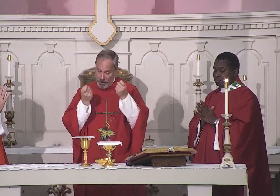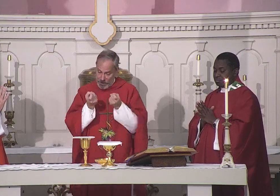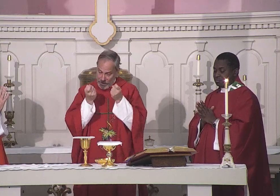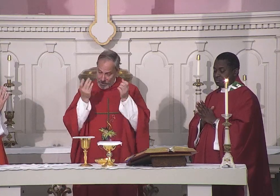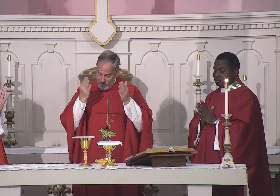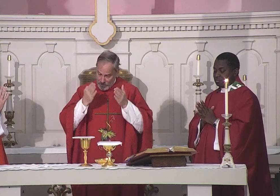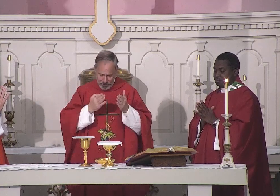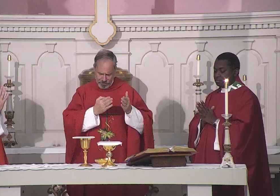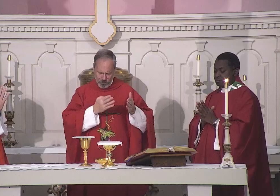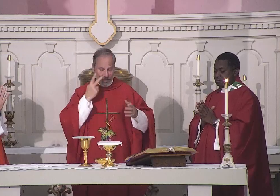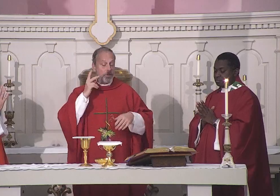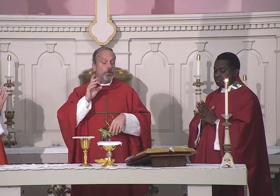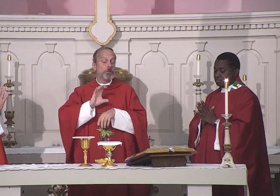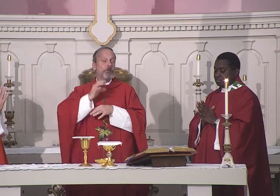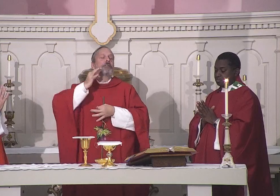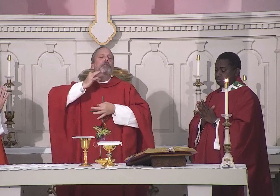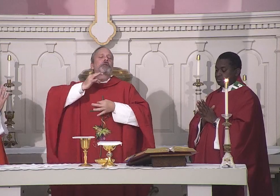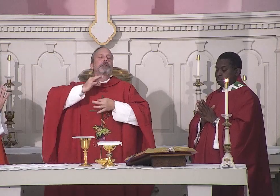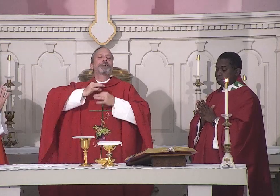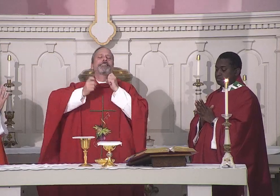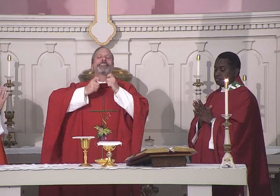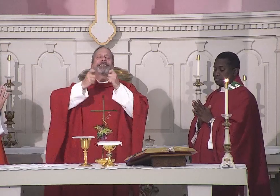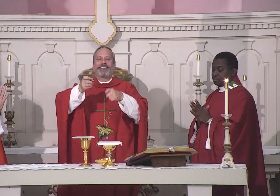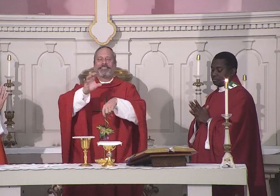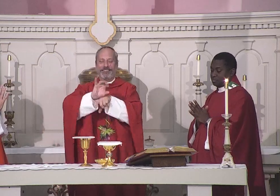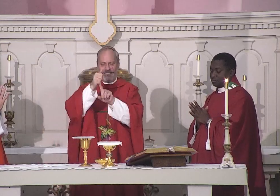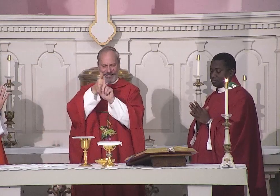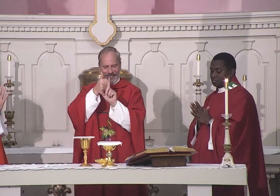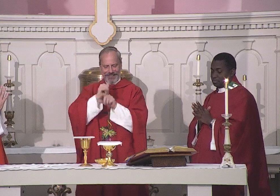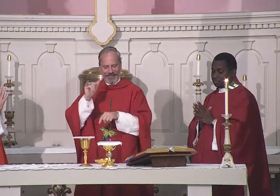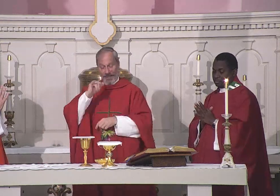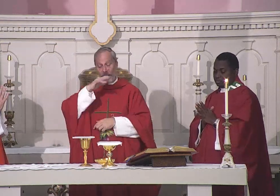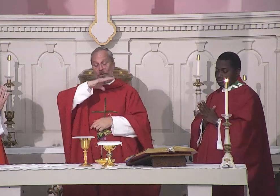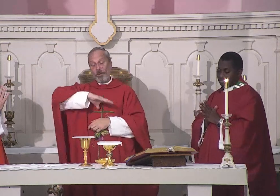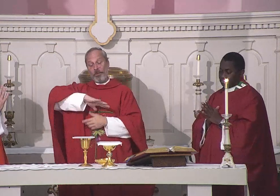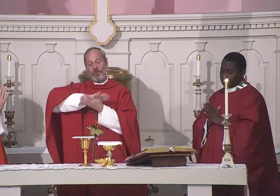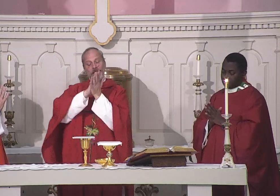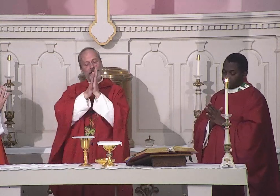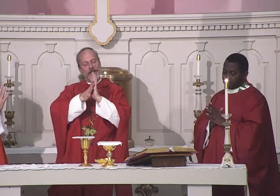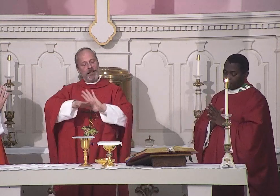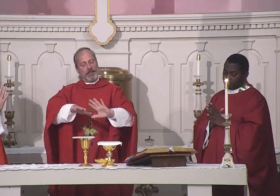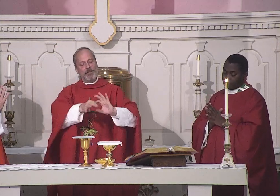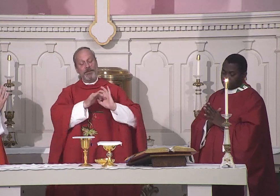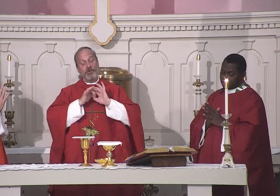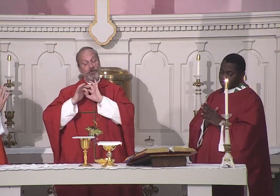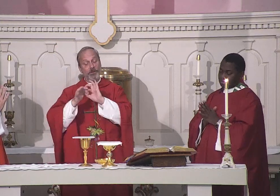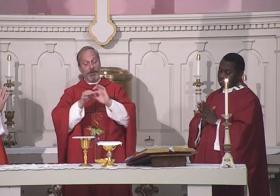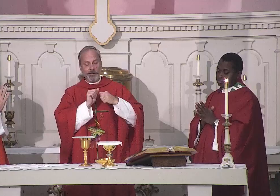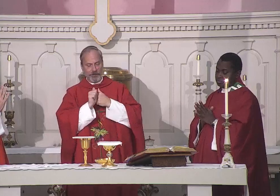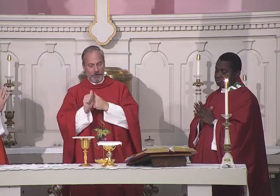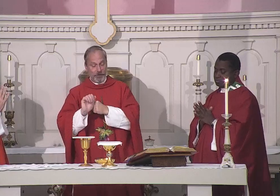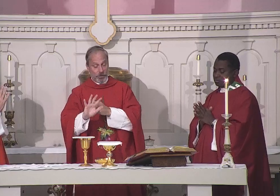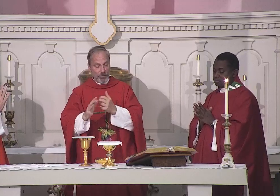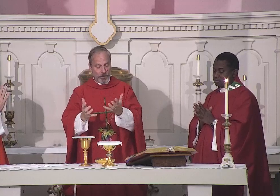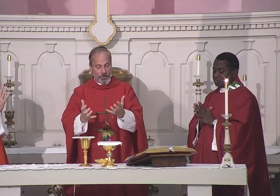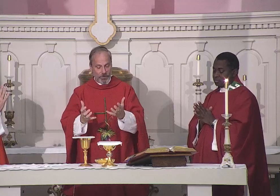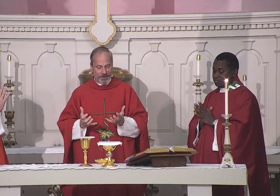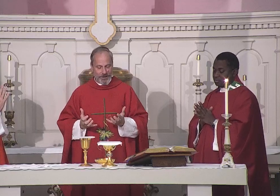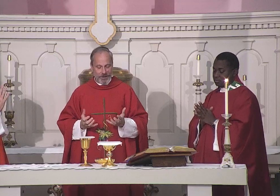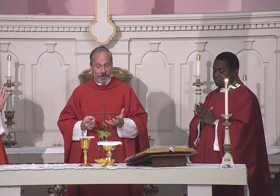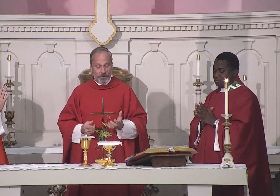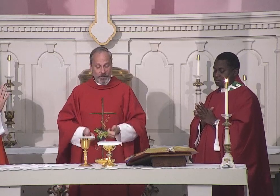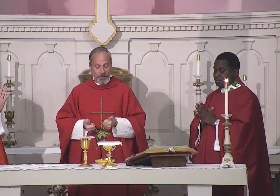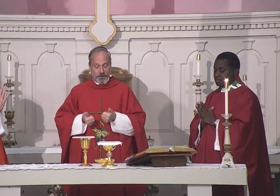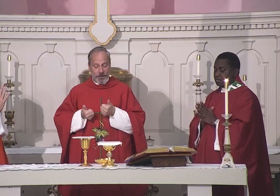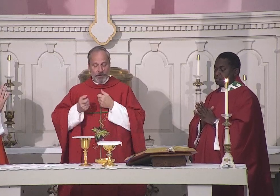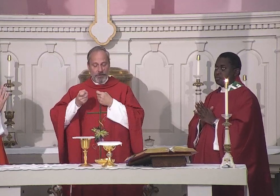you. Look not on our sins, but on the faith of your church, and graciously grant her peace and unity in accordance